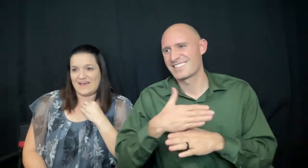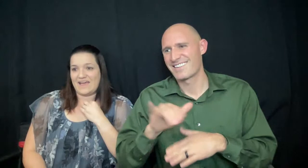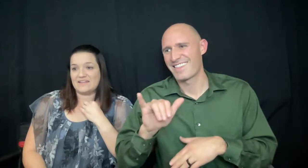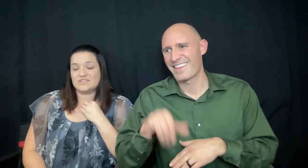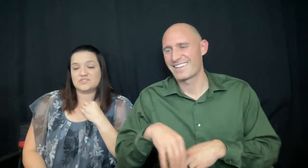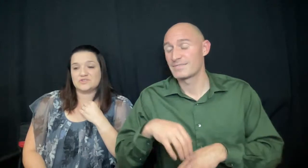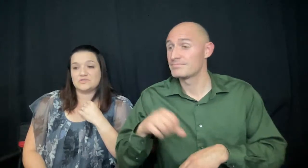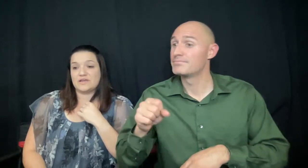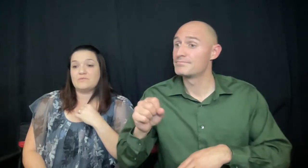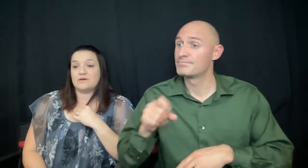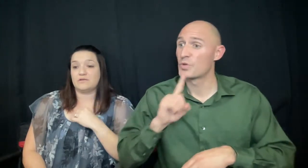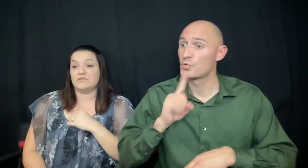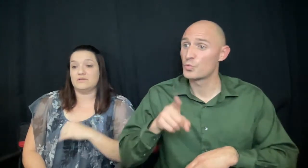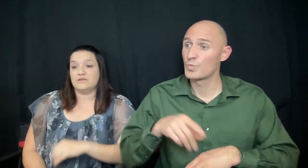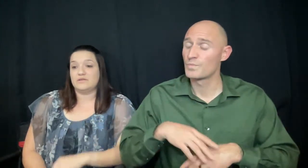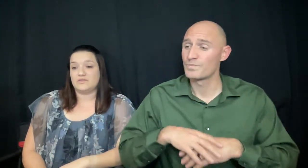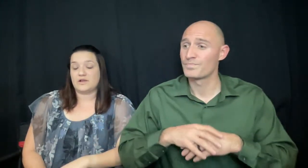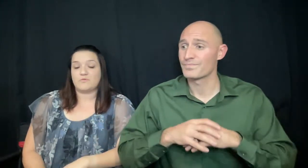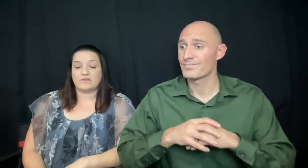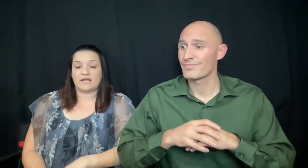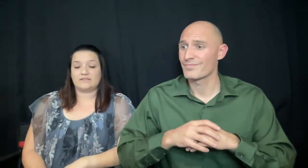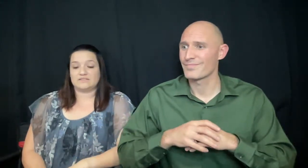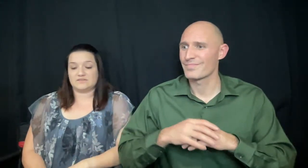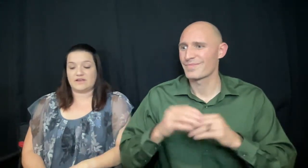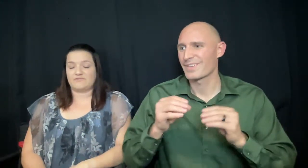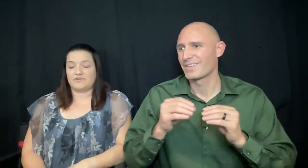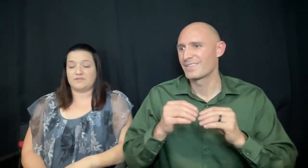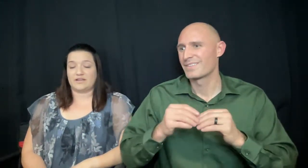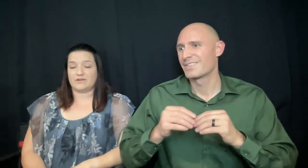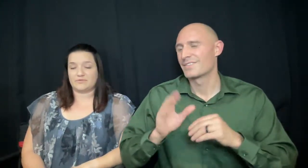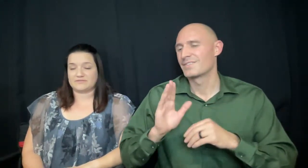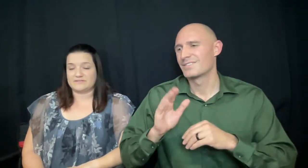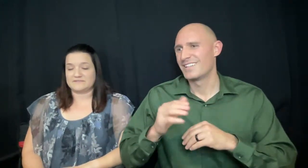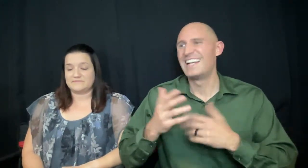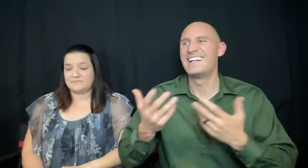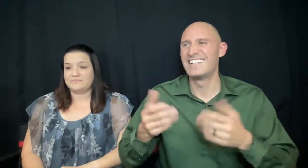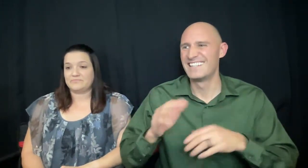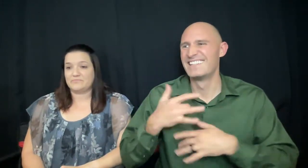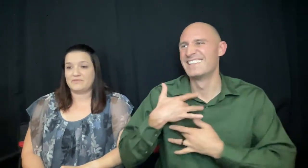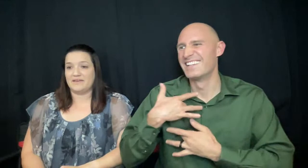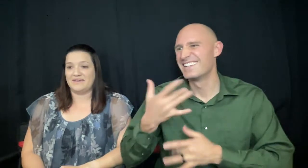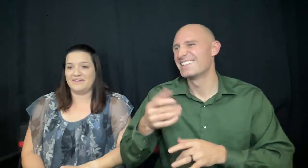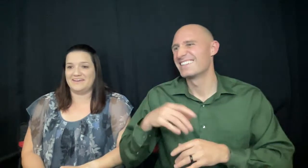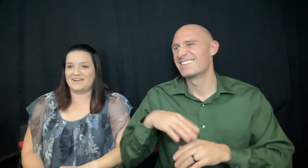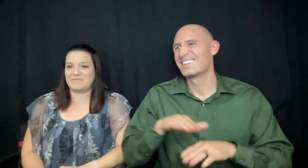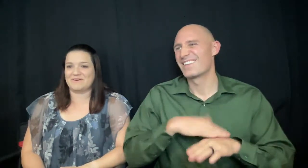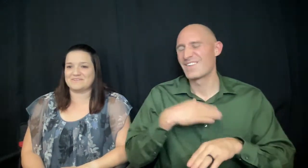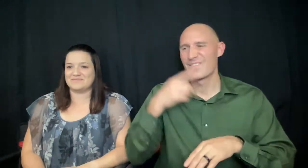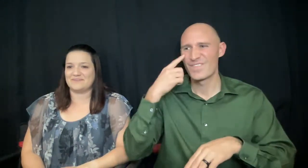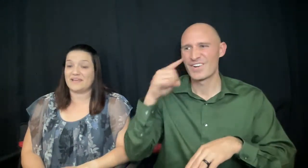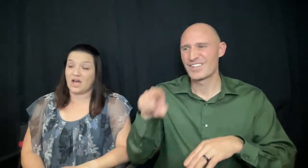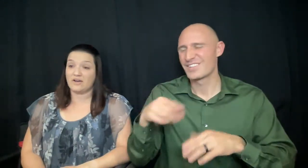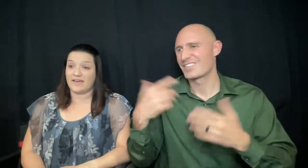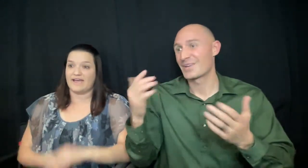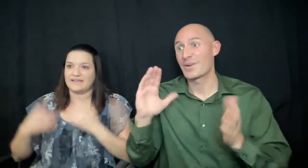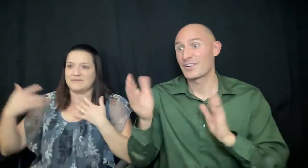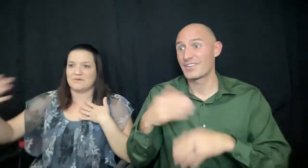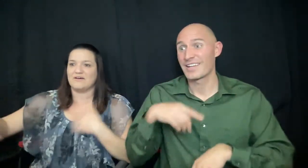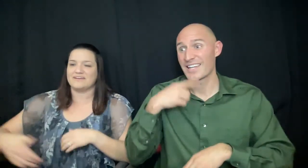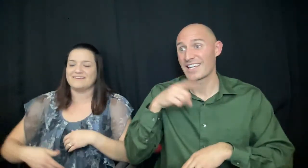and it's true. They will. They're more likely to slow down for you than a hearing person is. Yeah. A hearing person will be like, okay, and keep going.